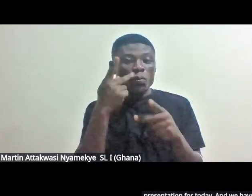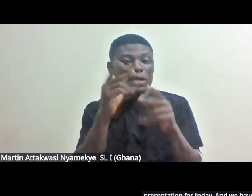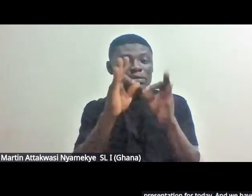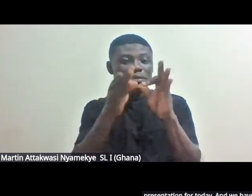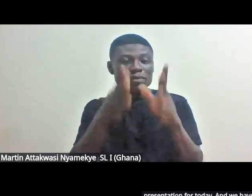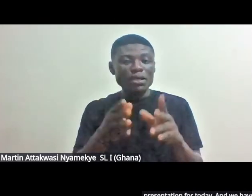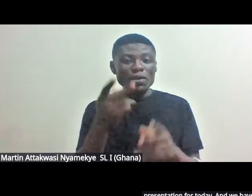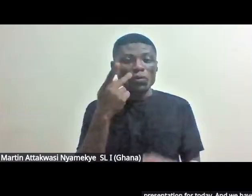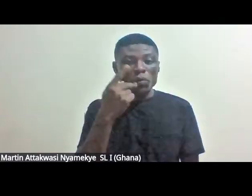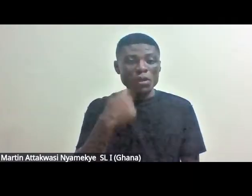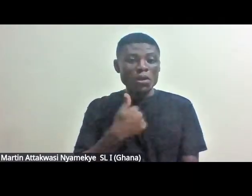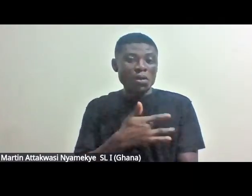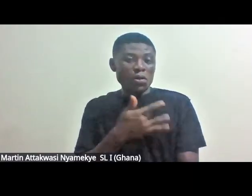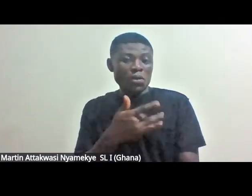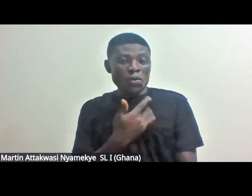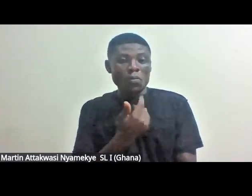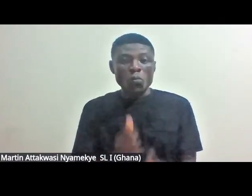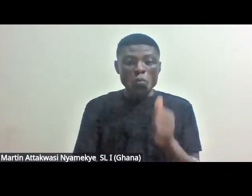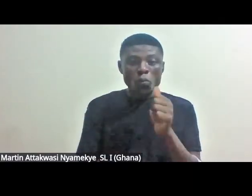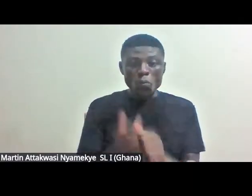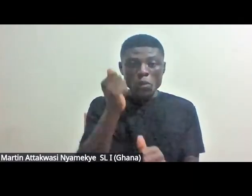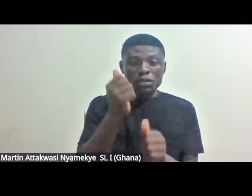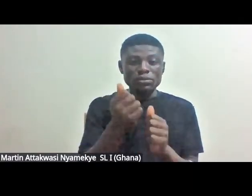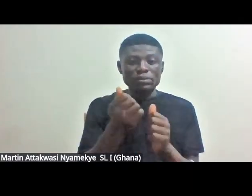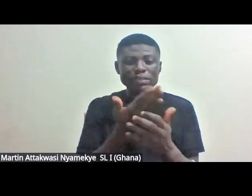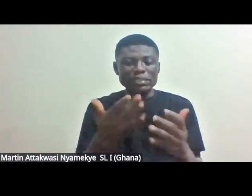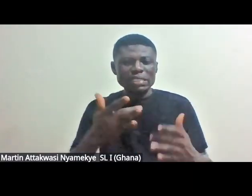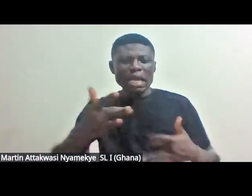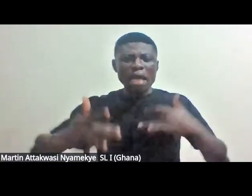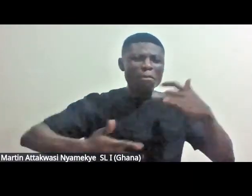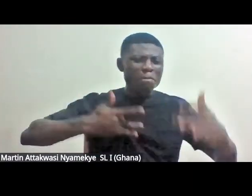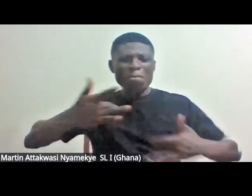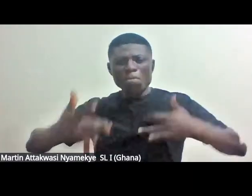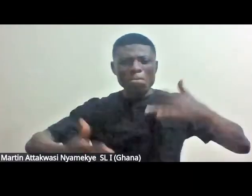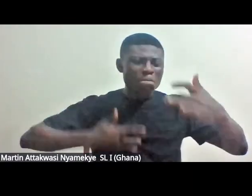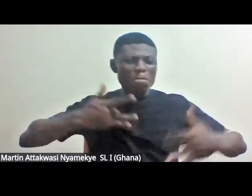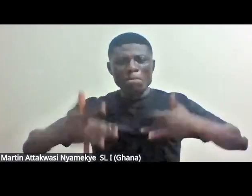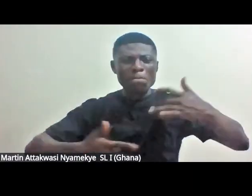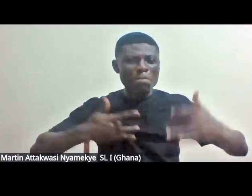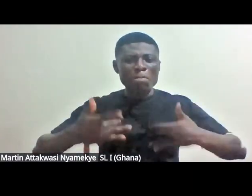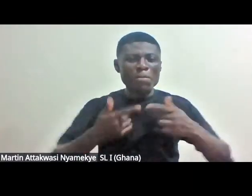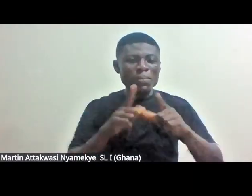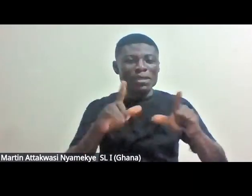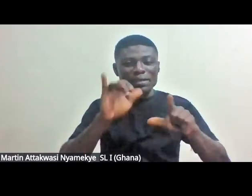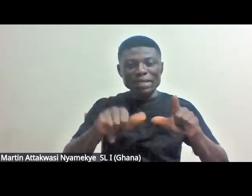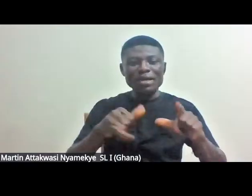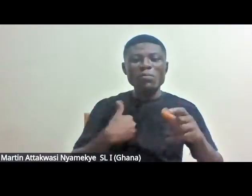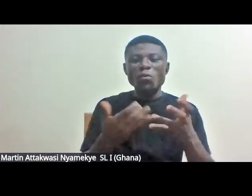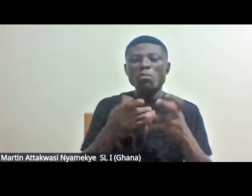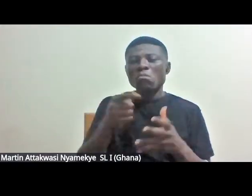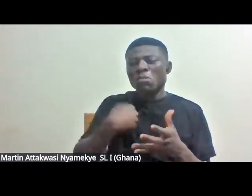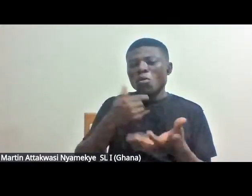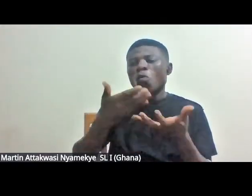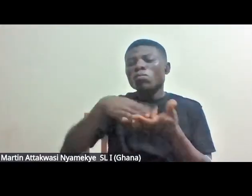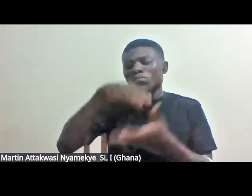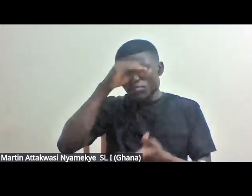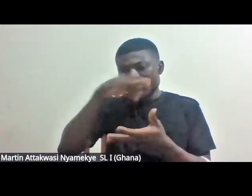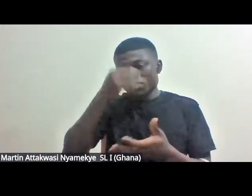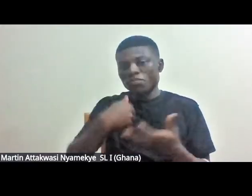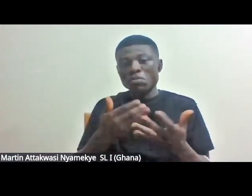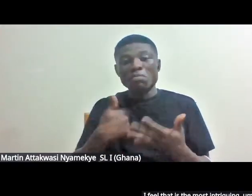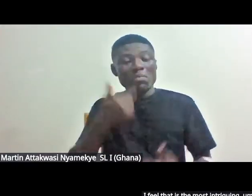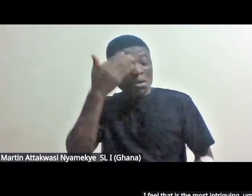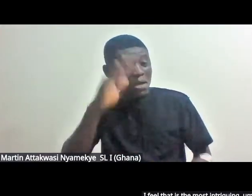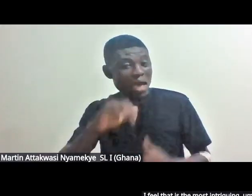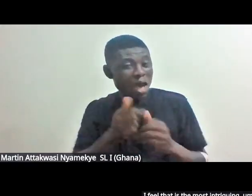I feel that is the most intriguing a language that I really want to learn. I don't know how they